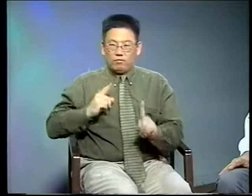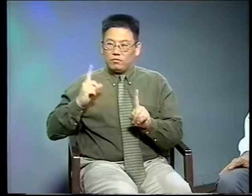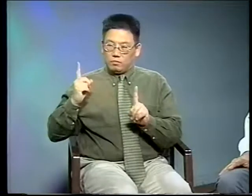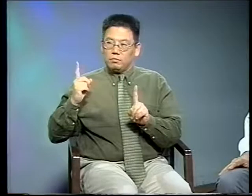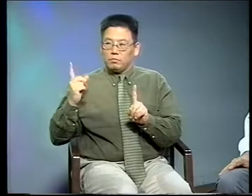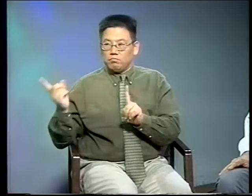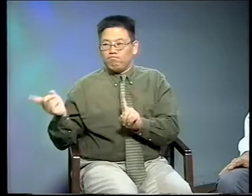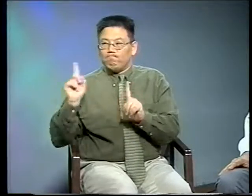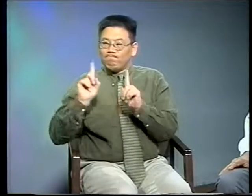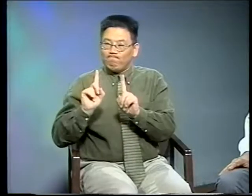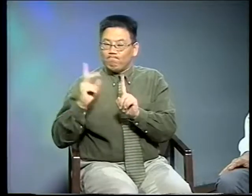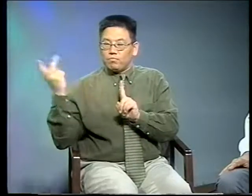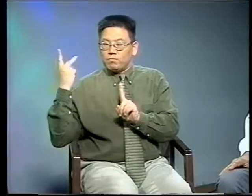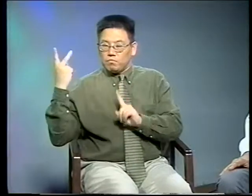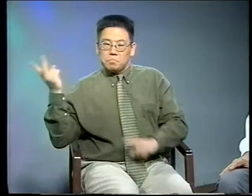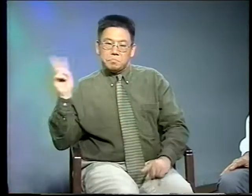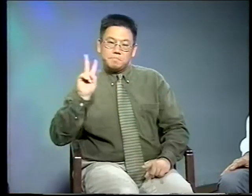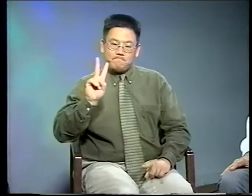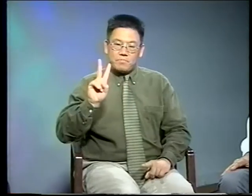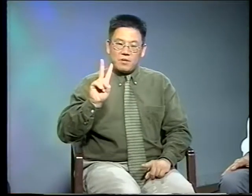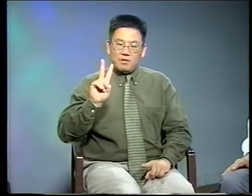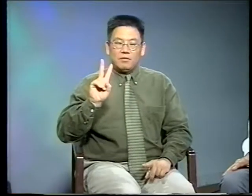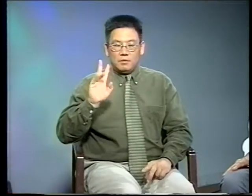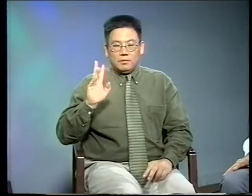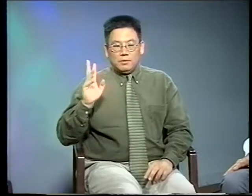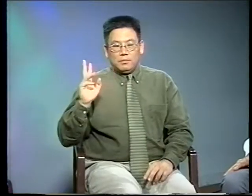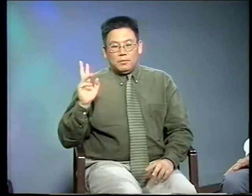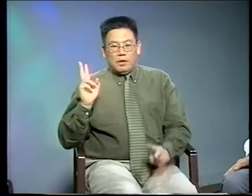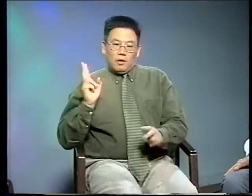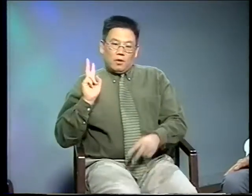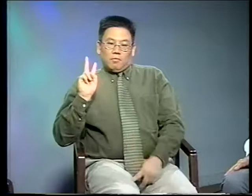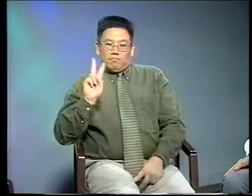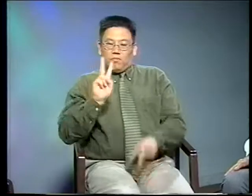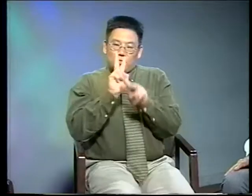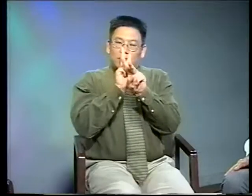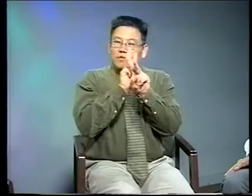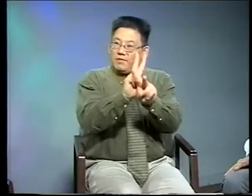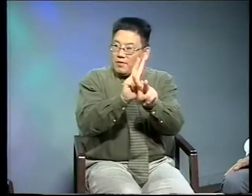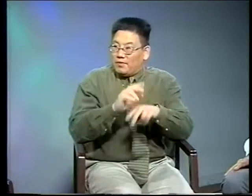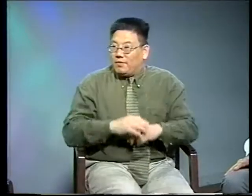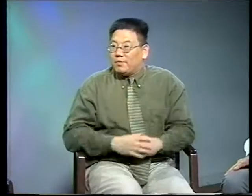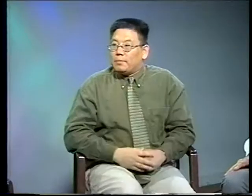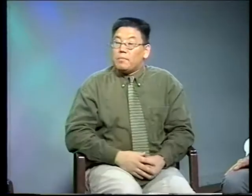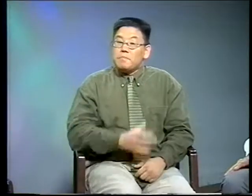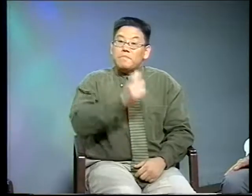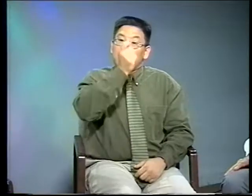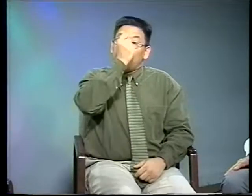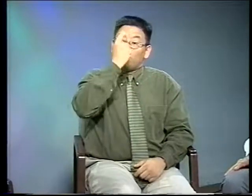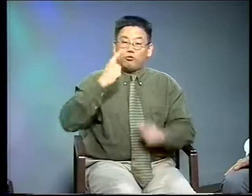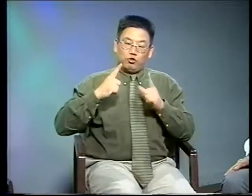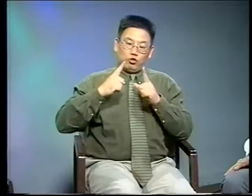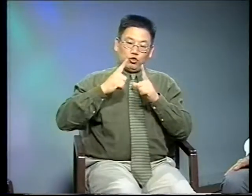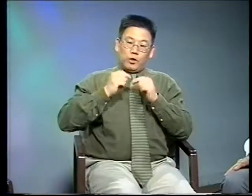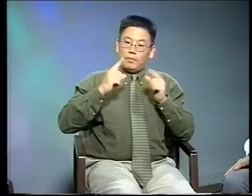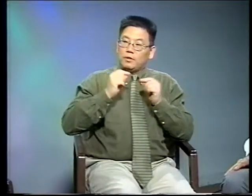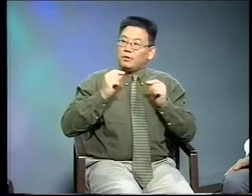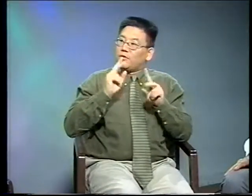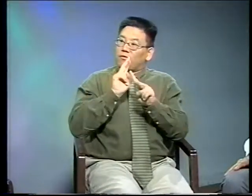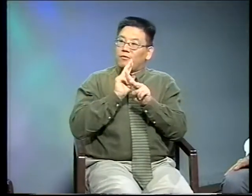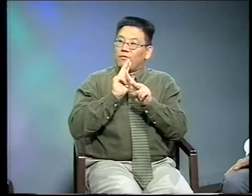because my brother is deaf and the two of us would be in attendance at the funeral. The thing